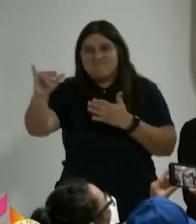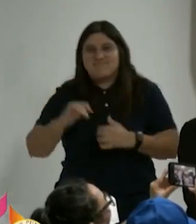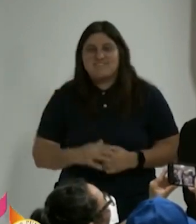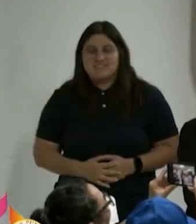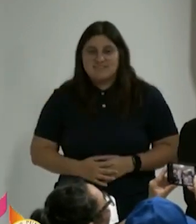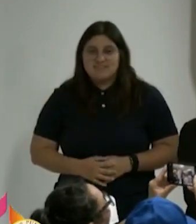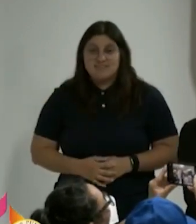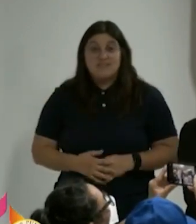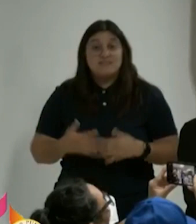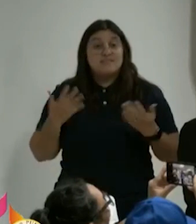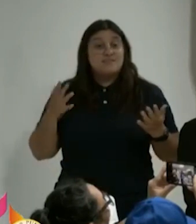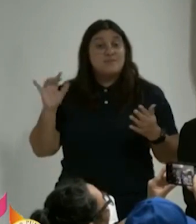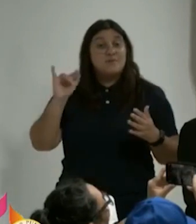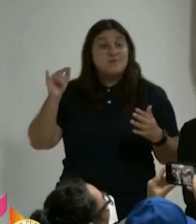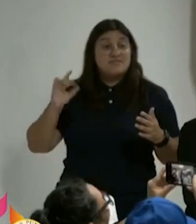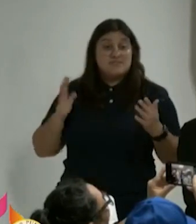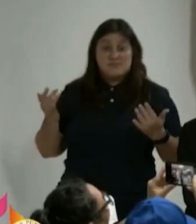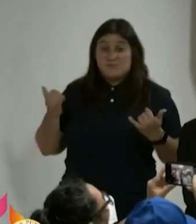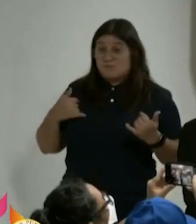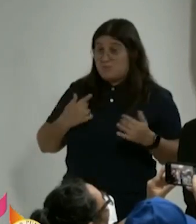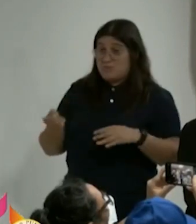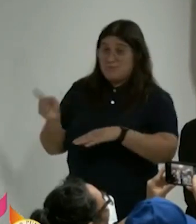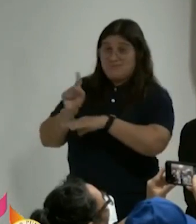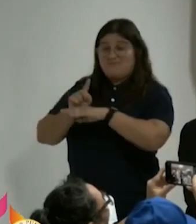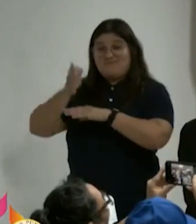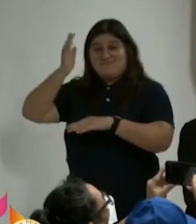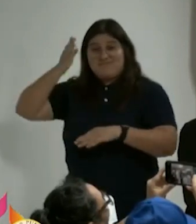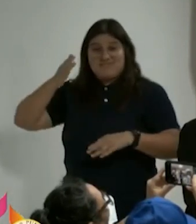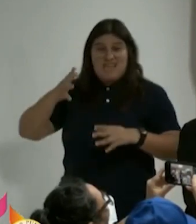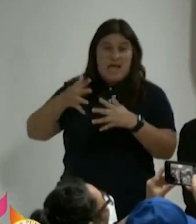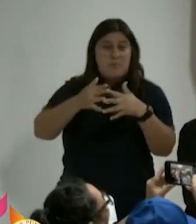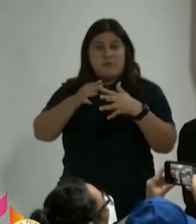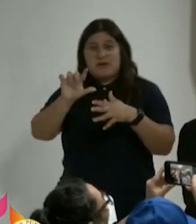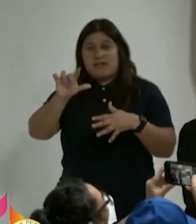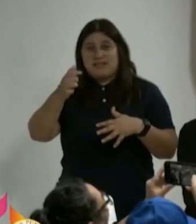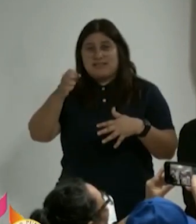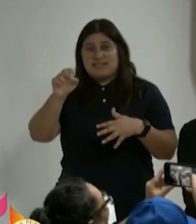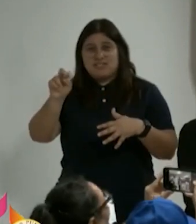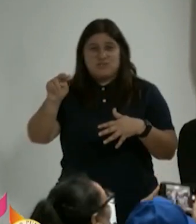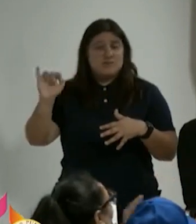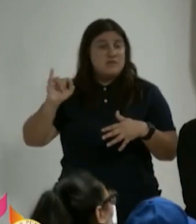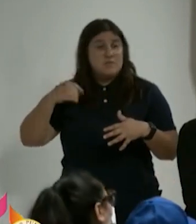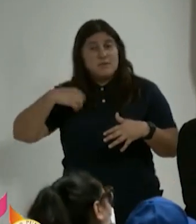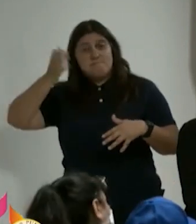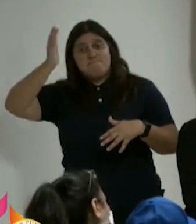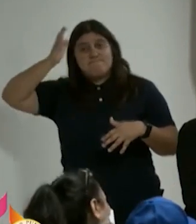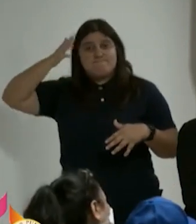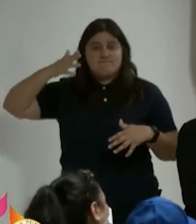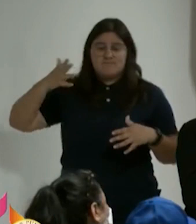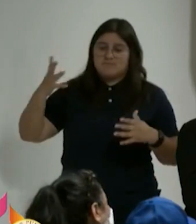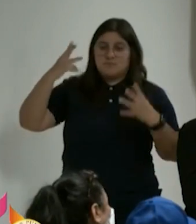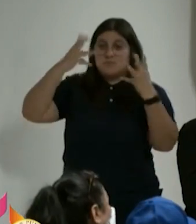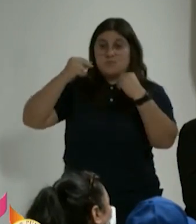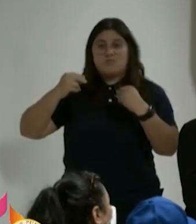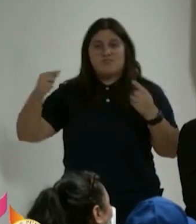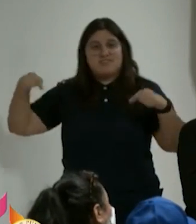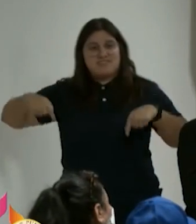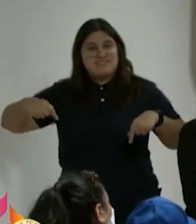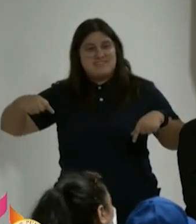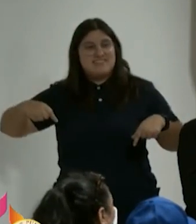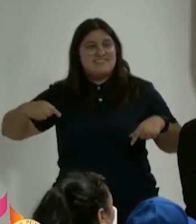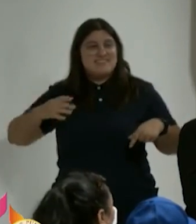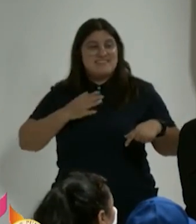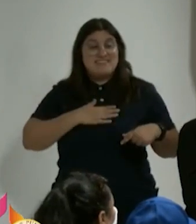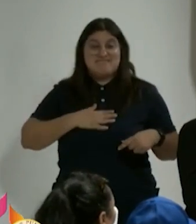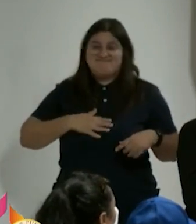want to thank our host here today, the American Legion, all of our friends here, but also the host to this beautiful, beautiful island. And that is my